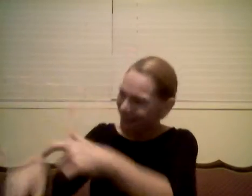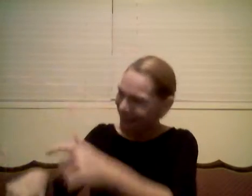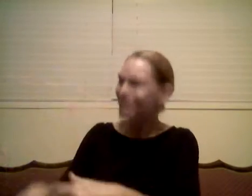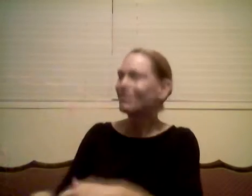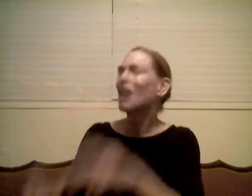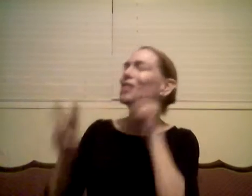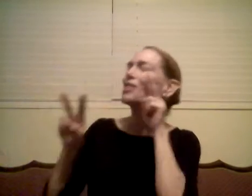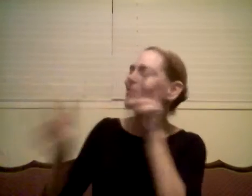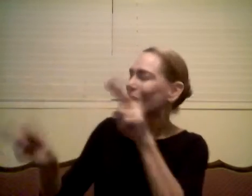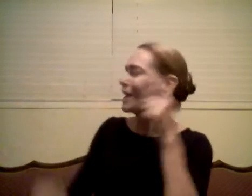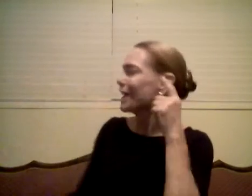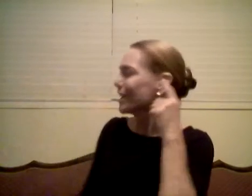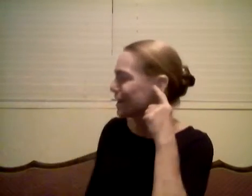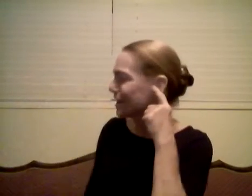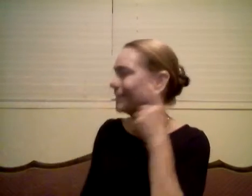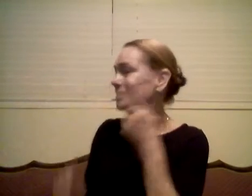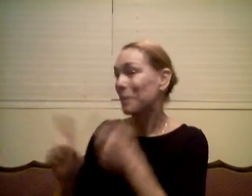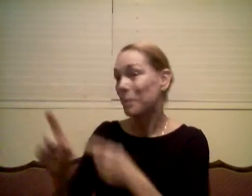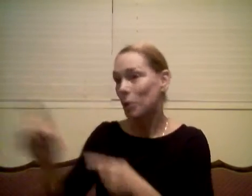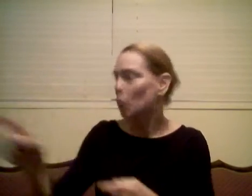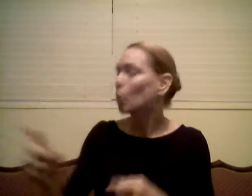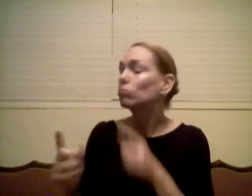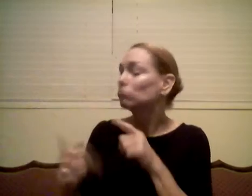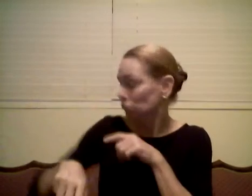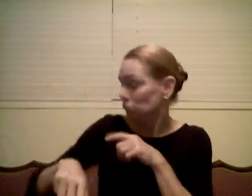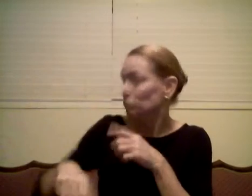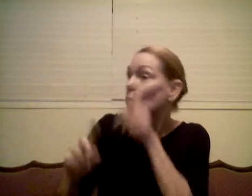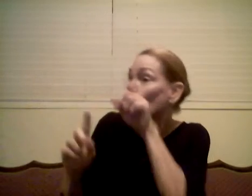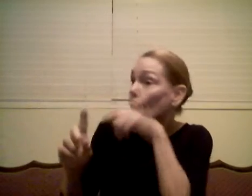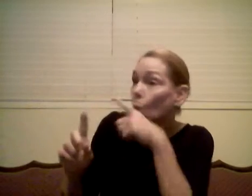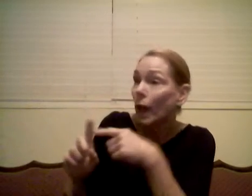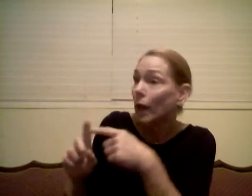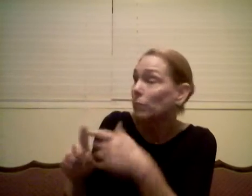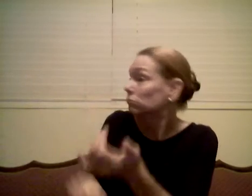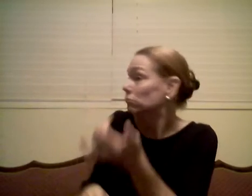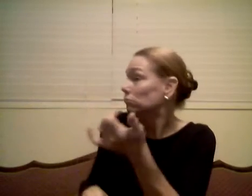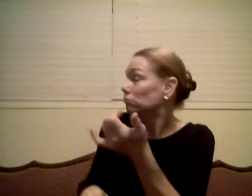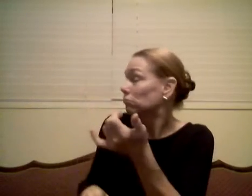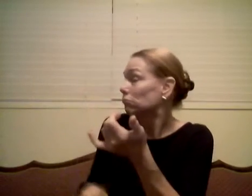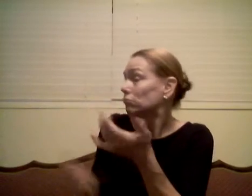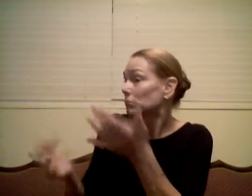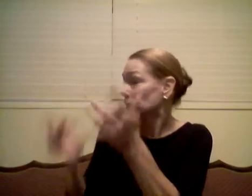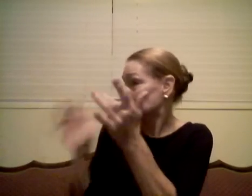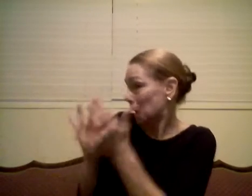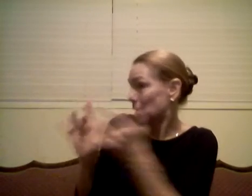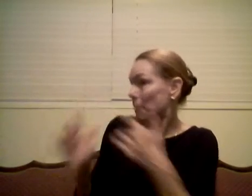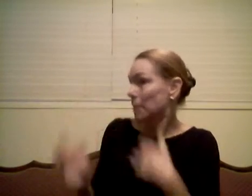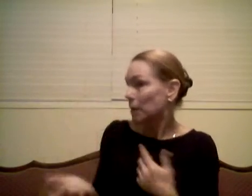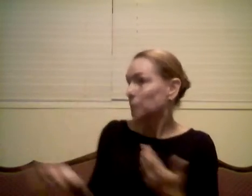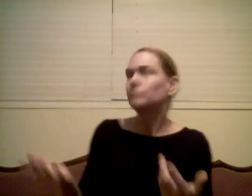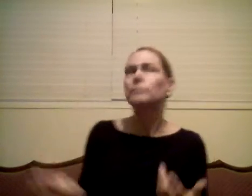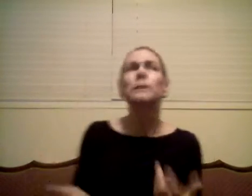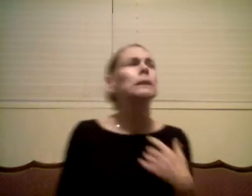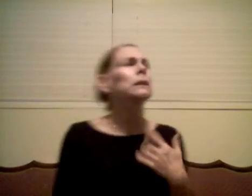forward to hearing from you. When should I expect to hear from you? Oh, gosh, I've probably got 4 or